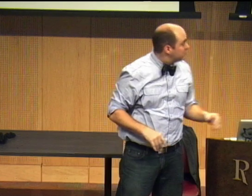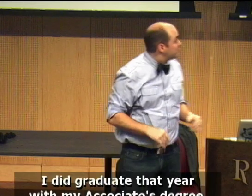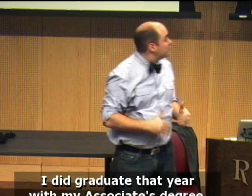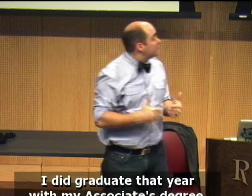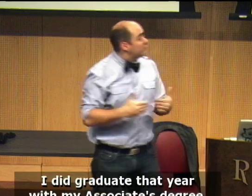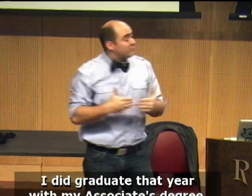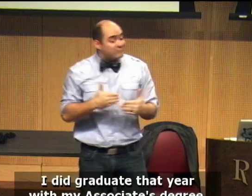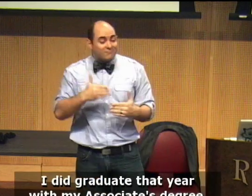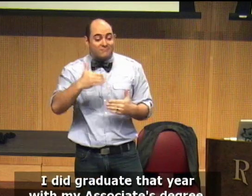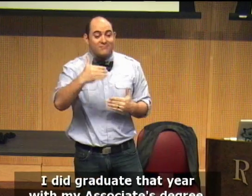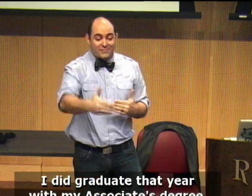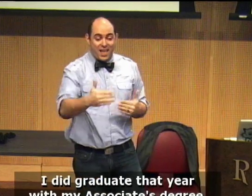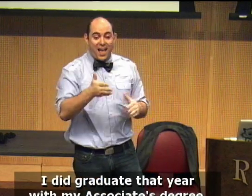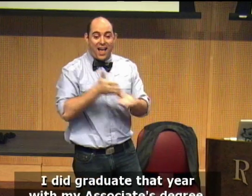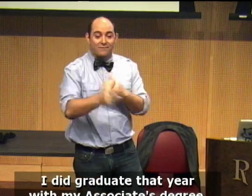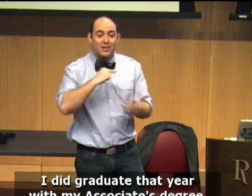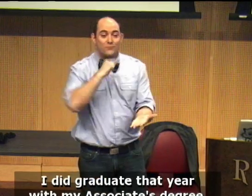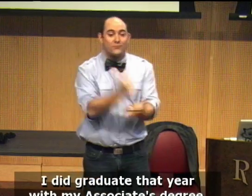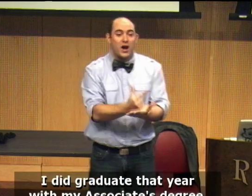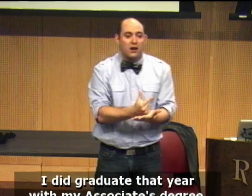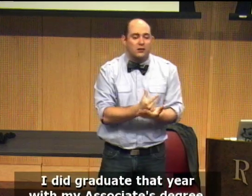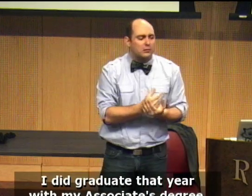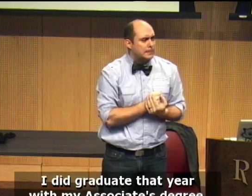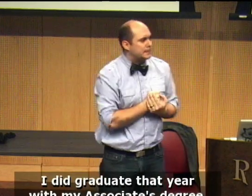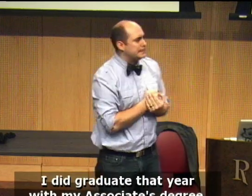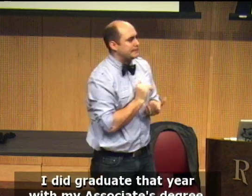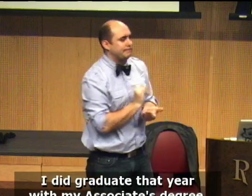I did graduate that year with my associate's degree,